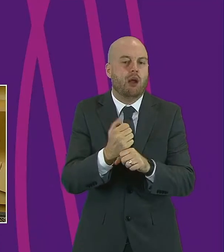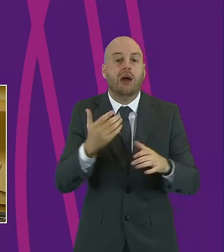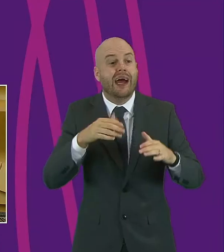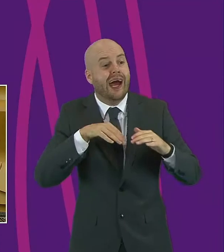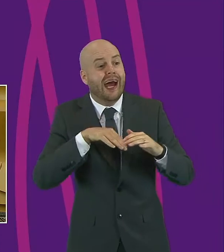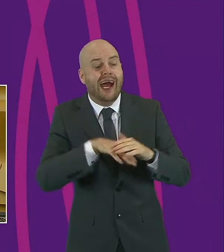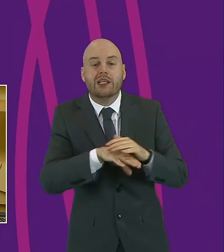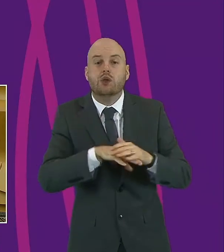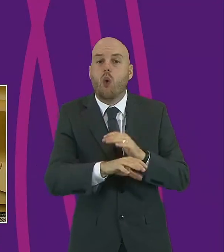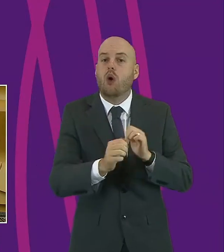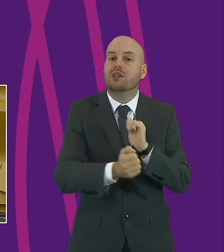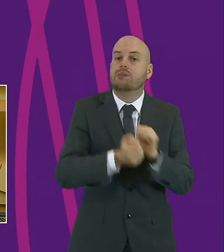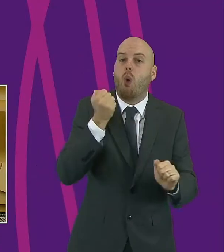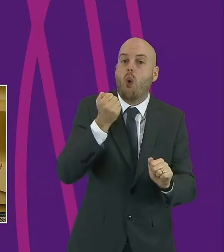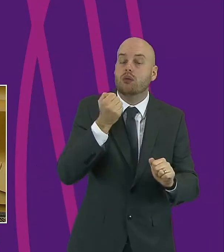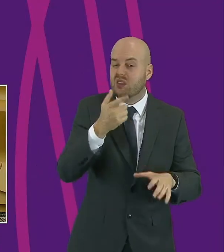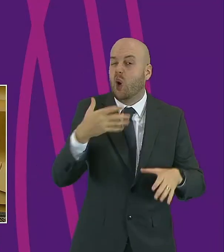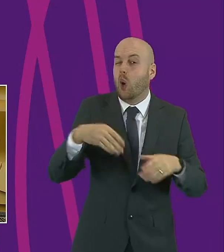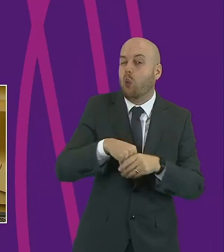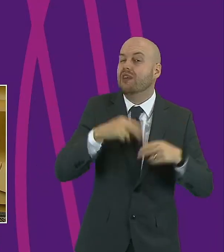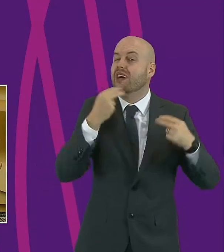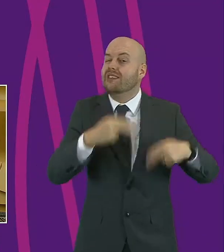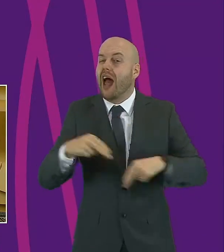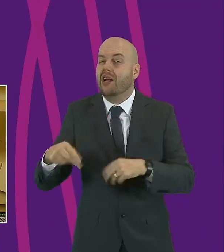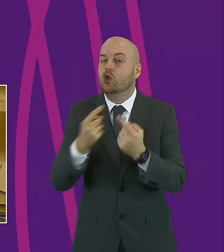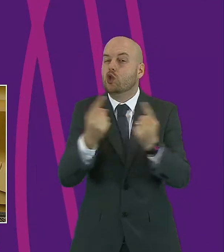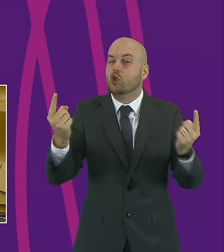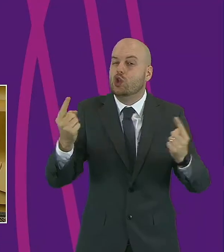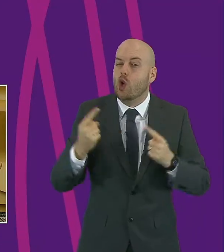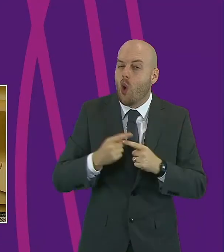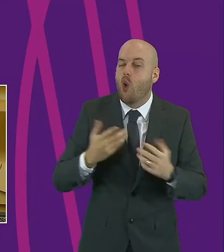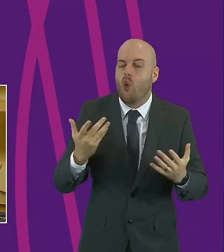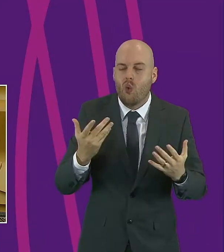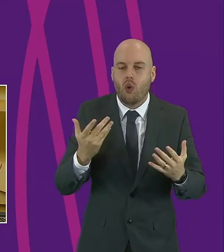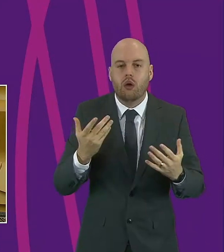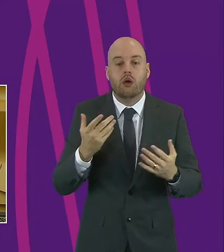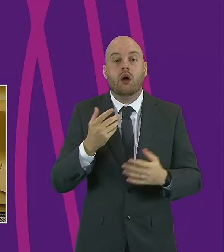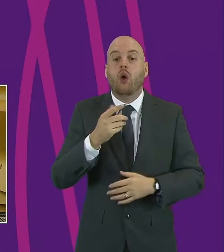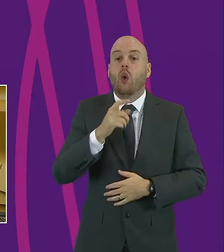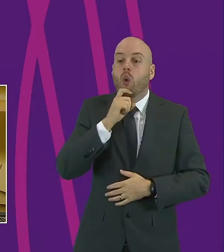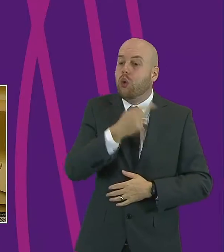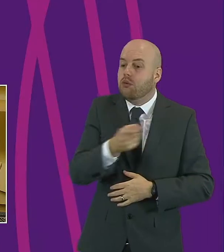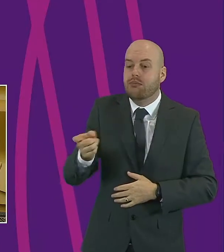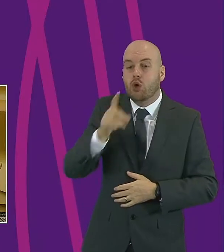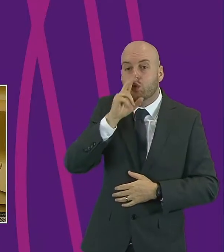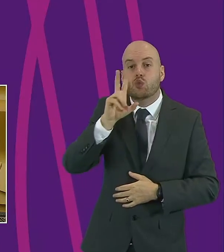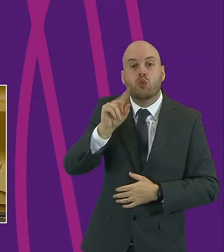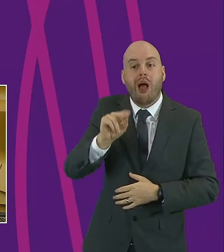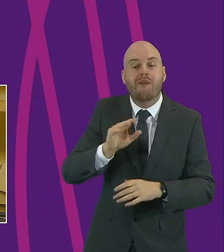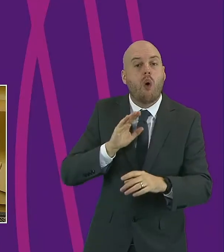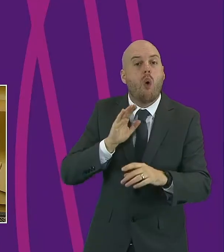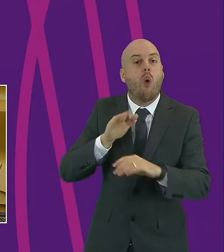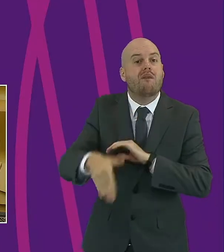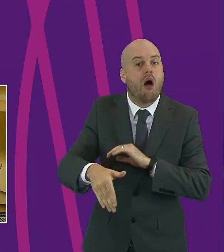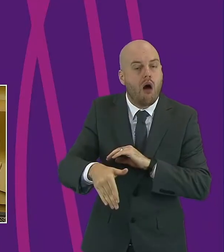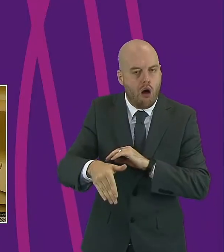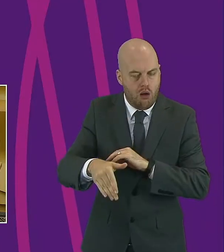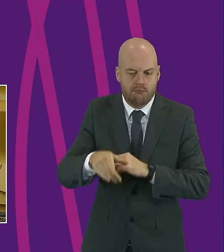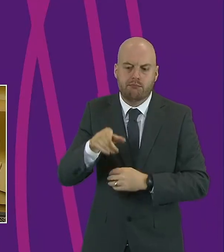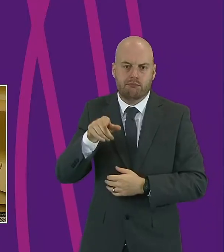courts, which includes dance studios and gymnastics, it is worth stressing that for people aged 12 and over, the reopening on this date applies